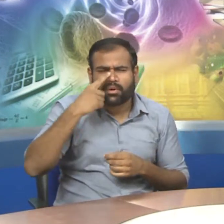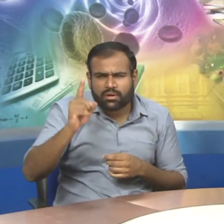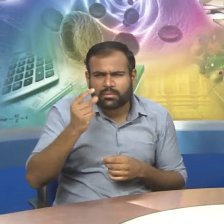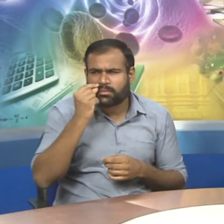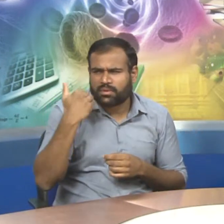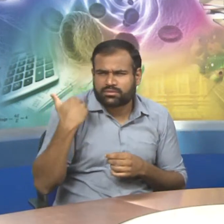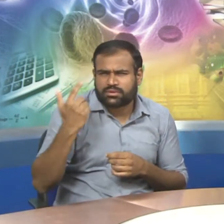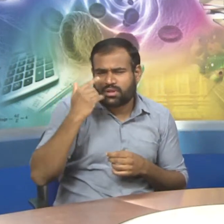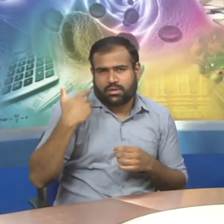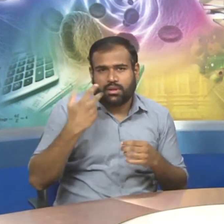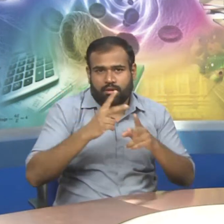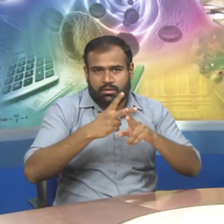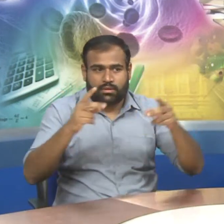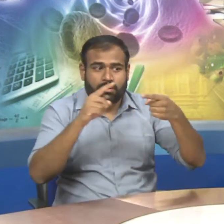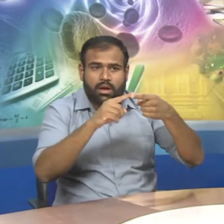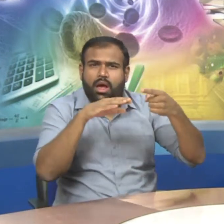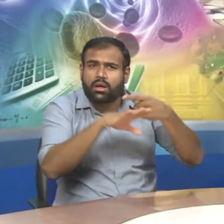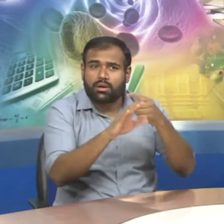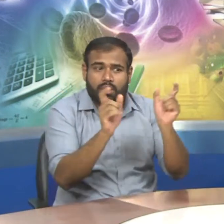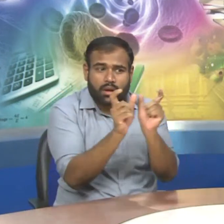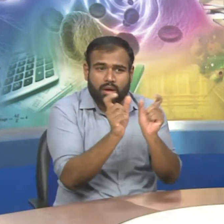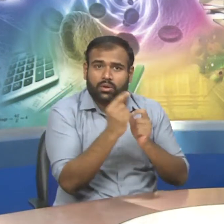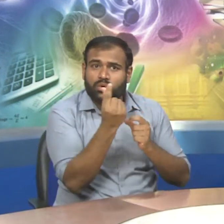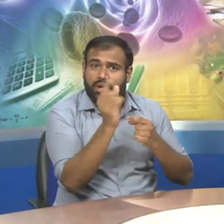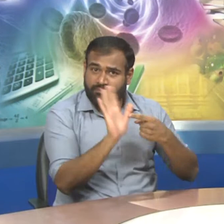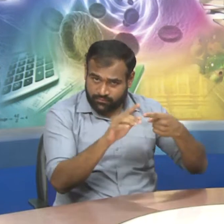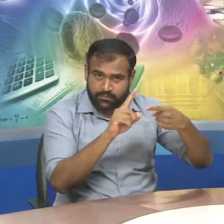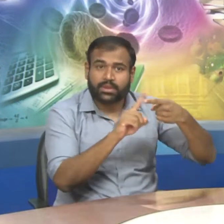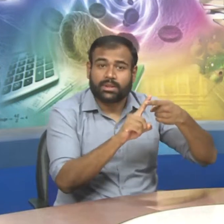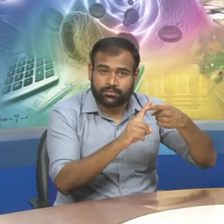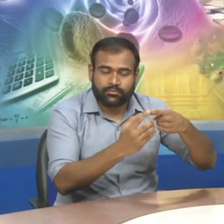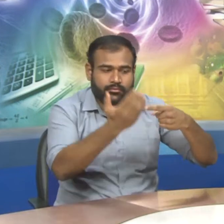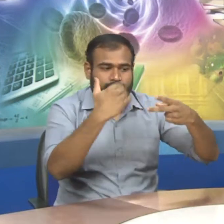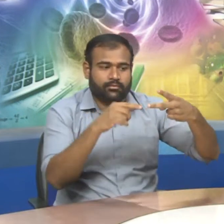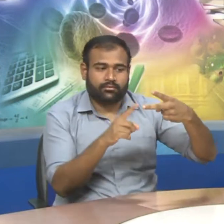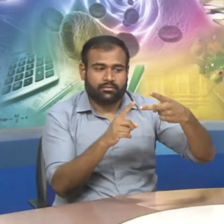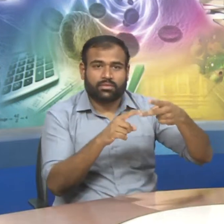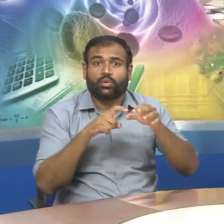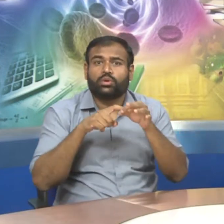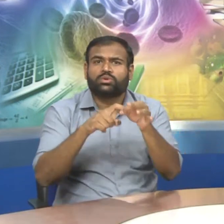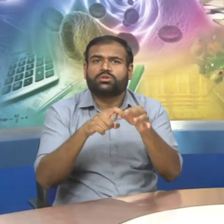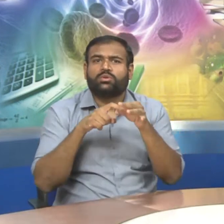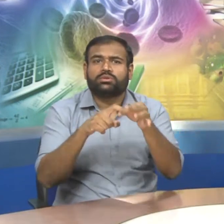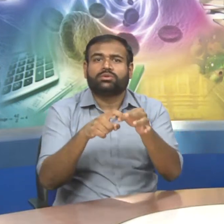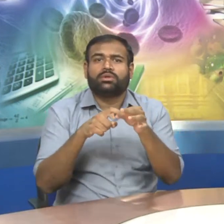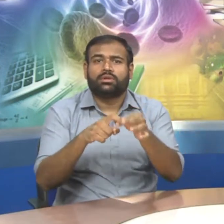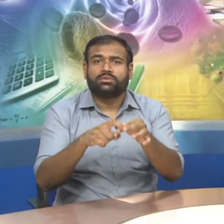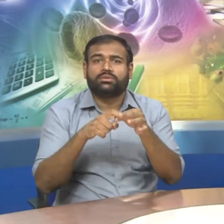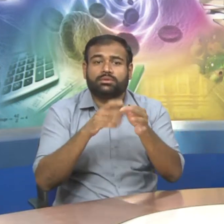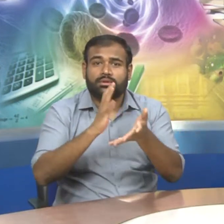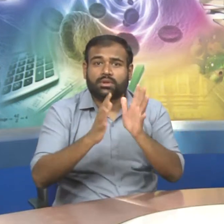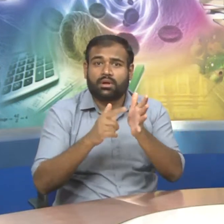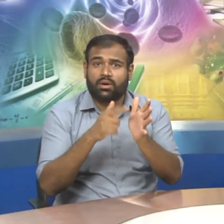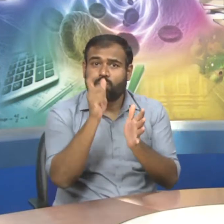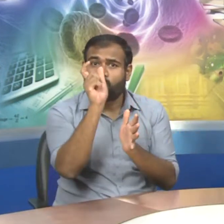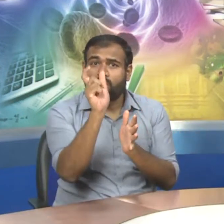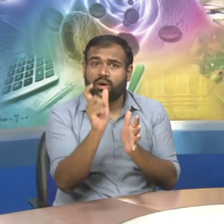word structure. The first number you can see is sign families. Yes, there are sign families. Then there are